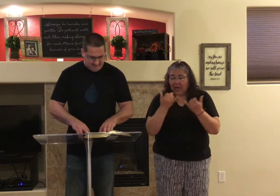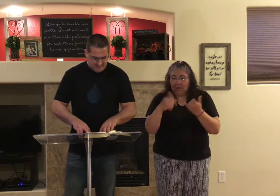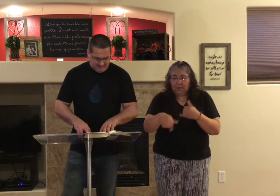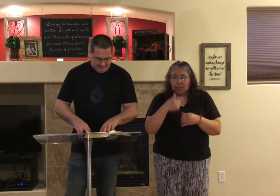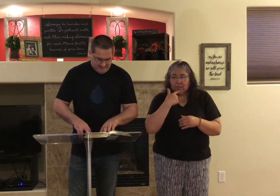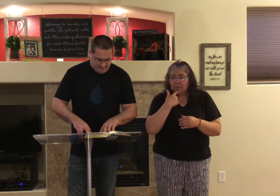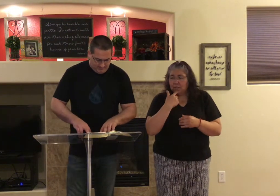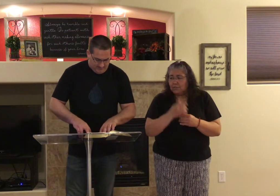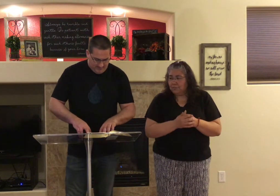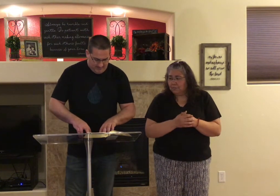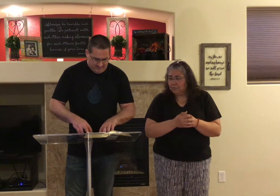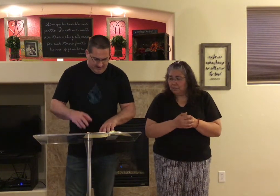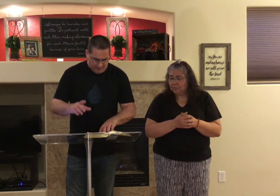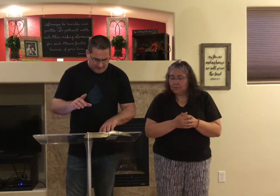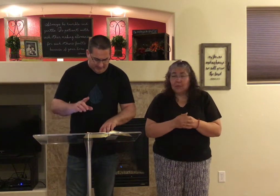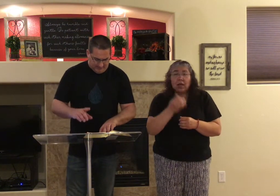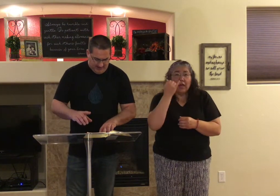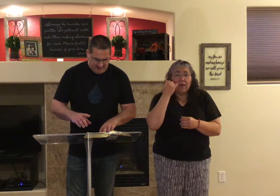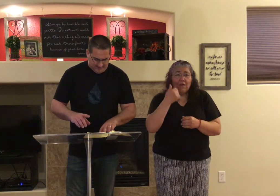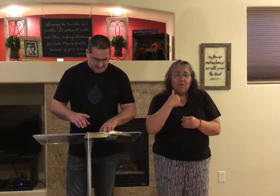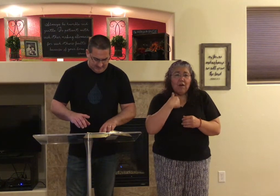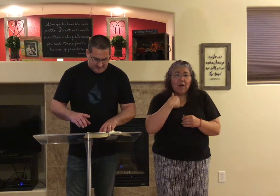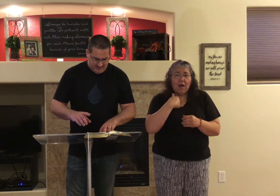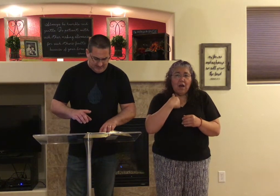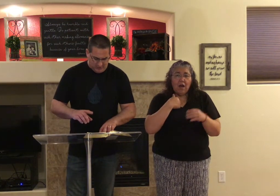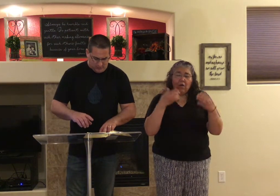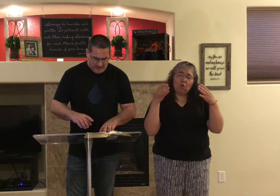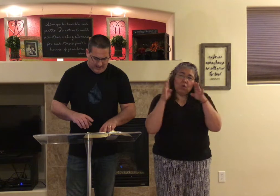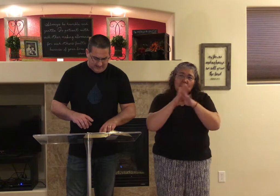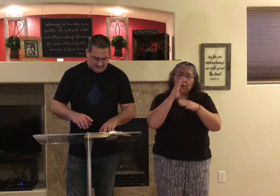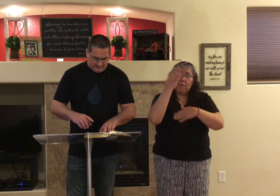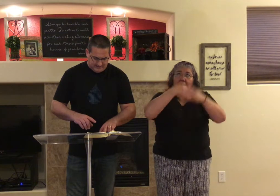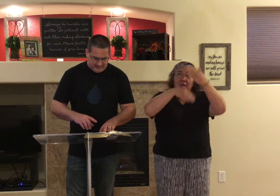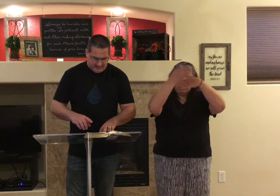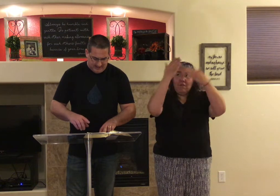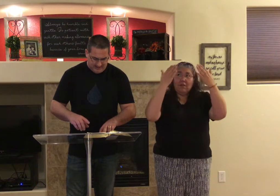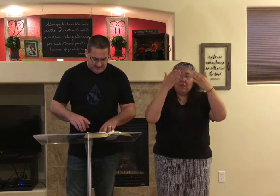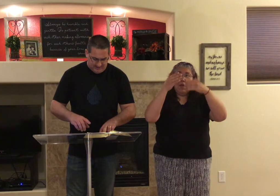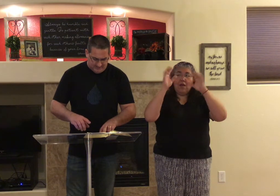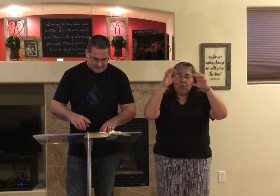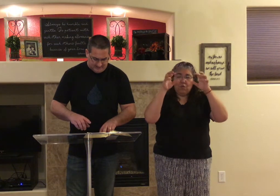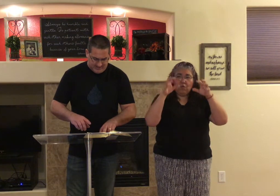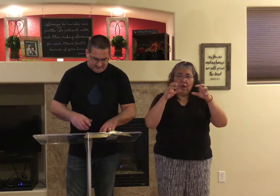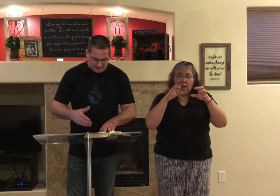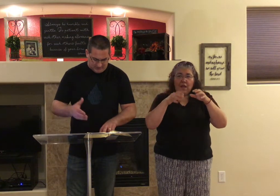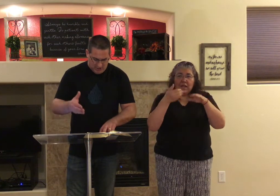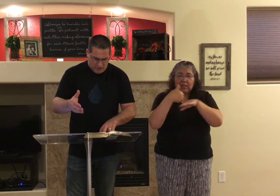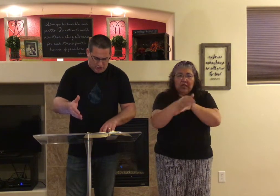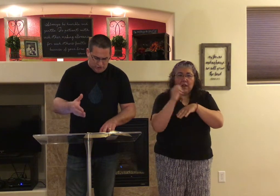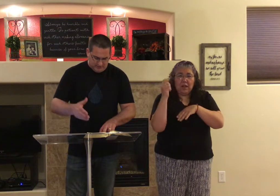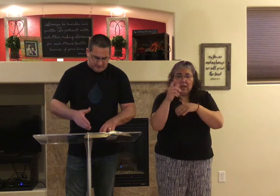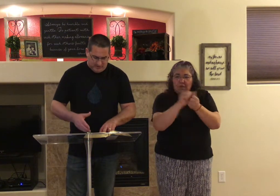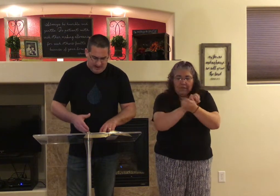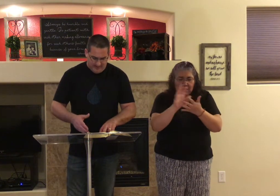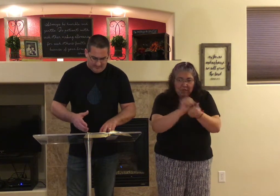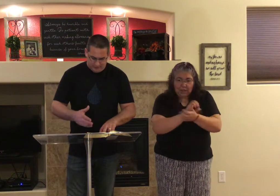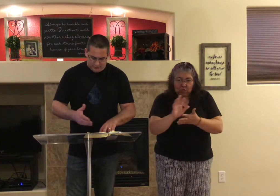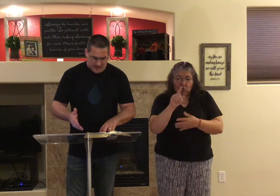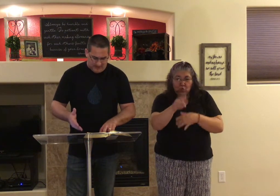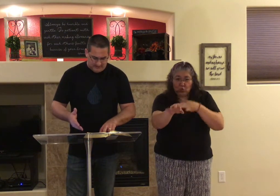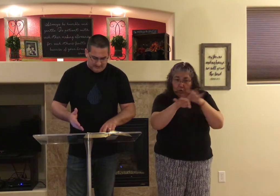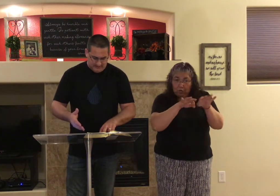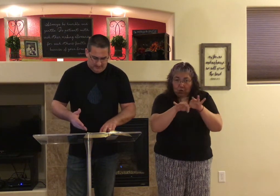this: if I close up the heavens and their rain and send any of the disasters you